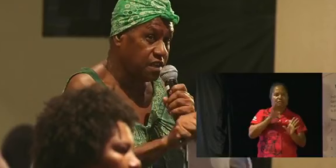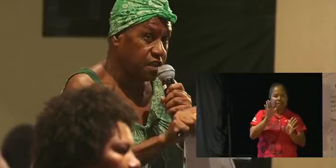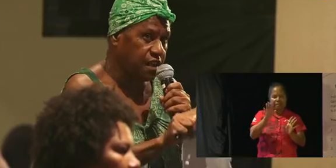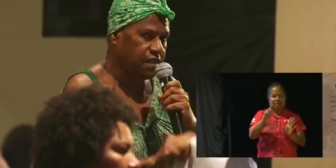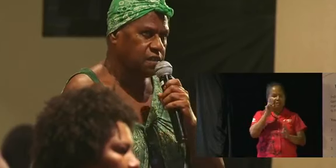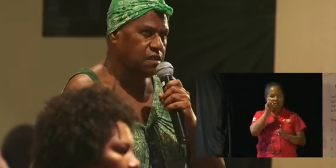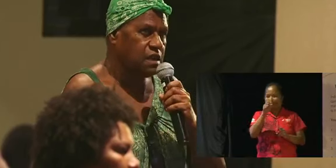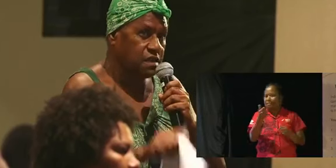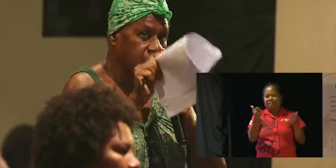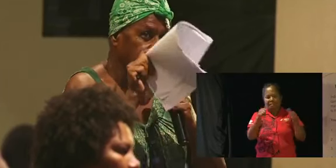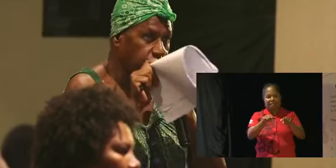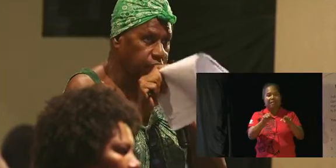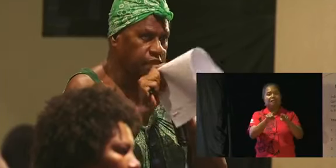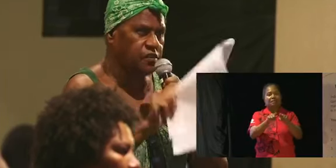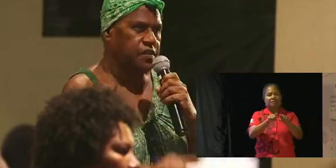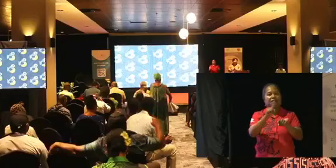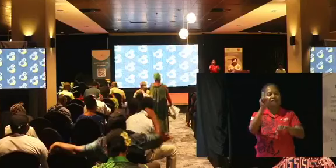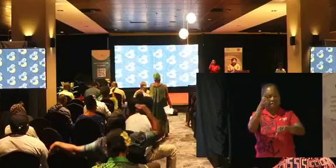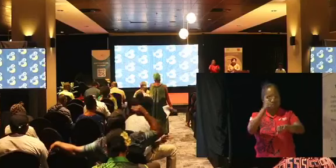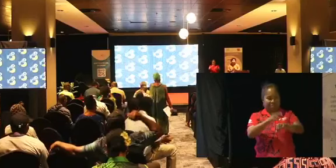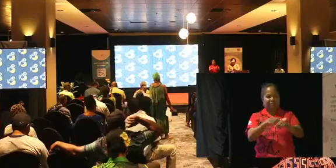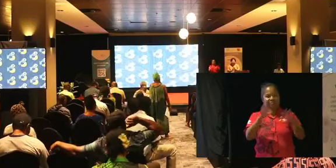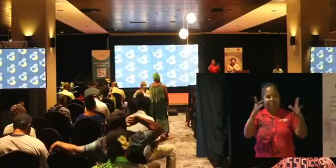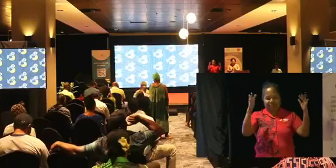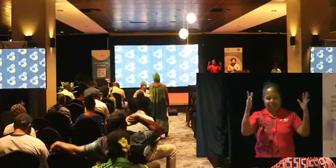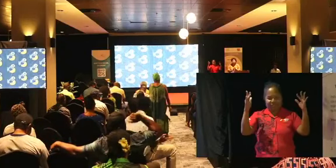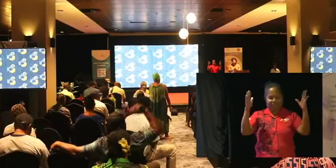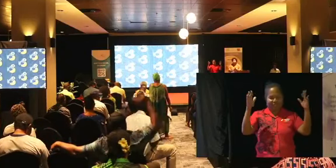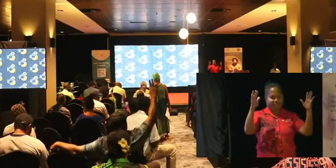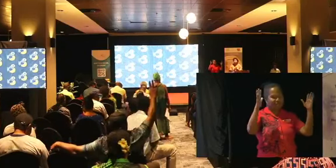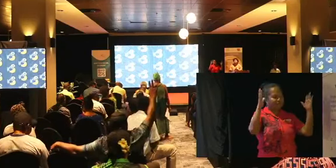not seen anything like this. This is the first of its kind.